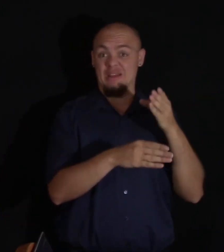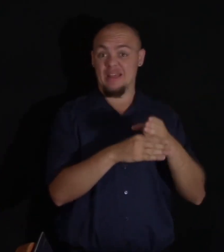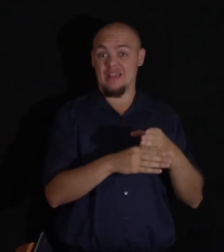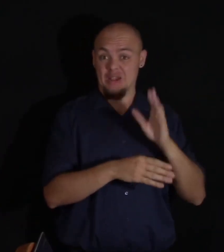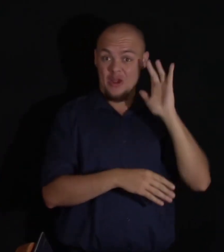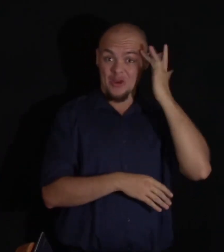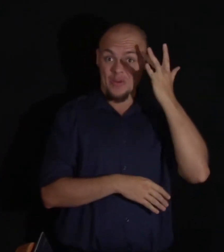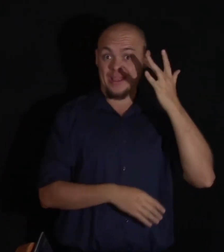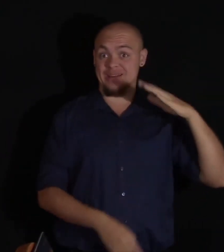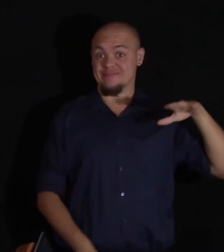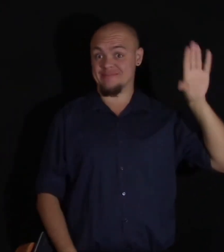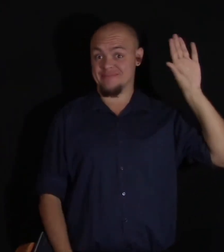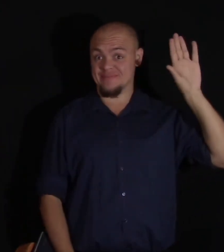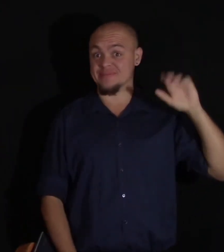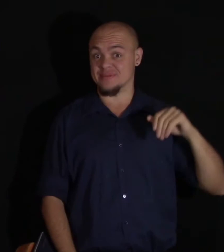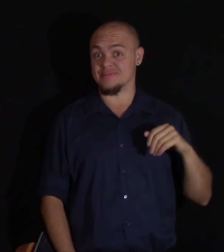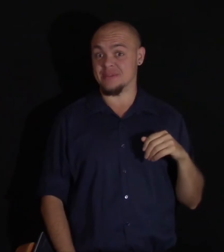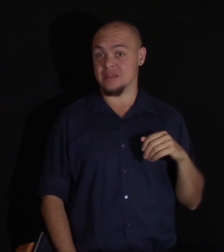Okay.